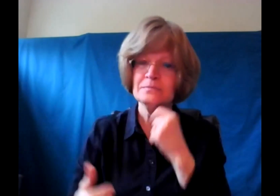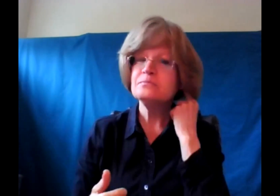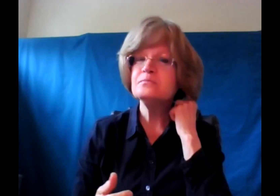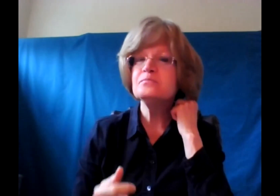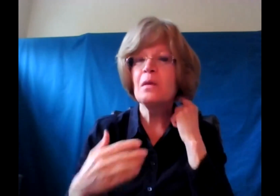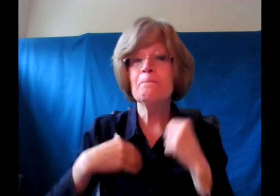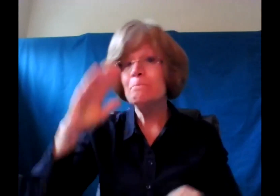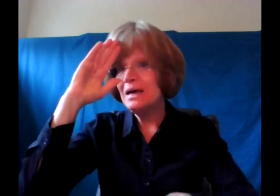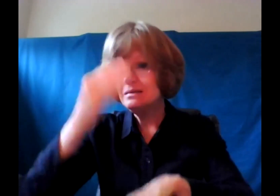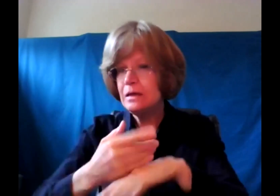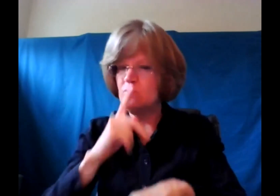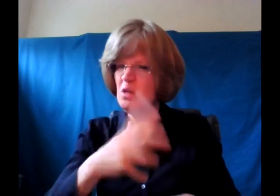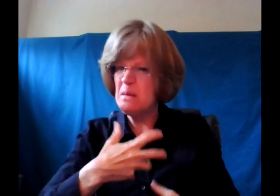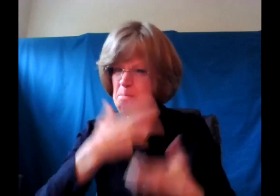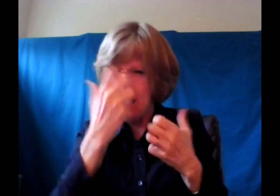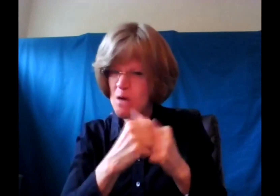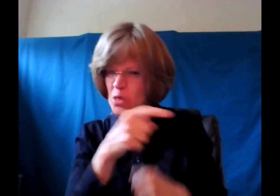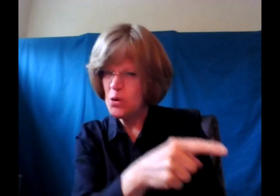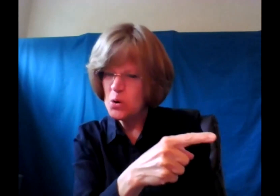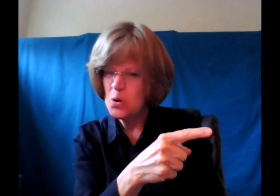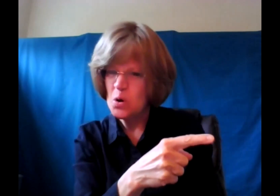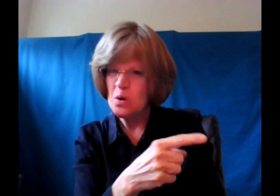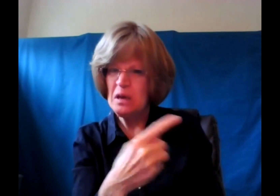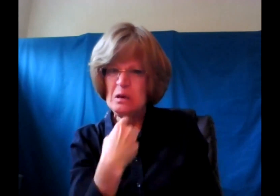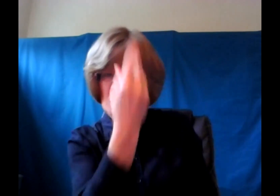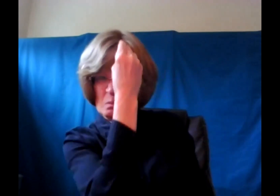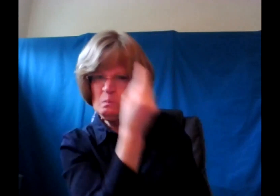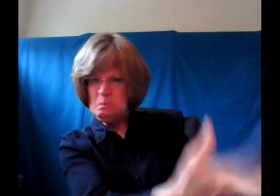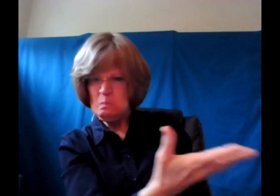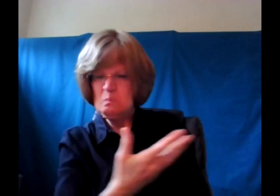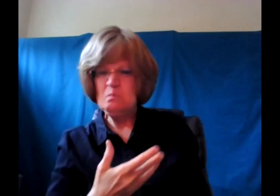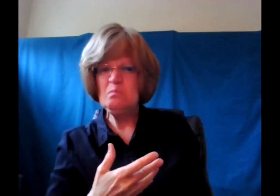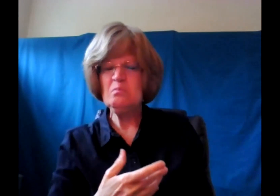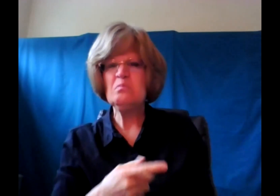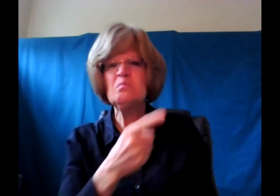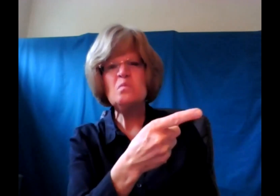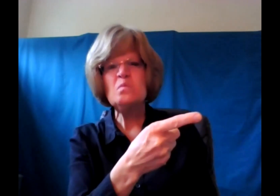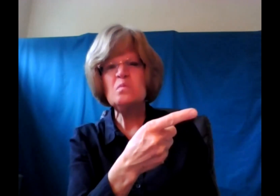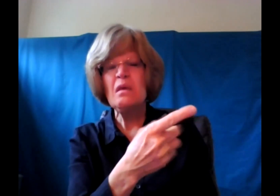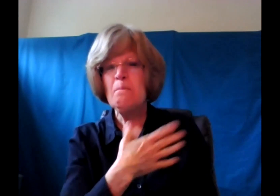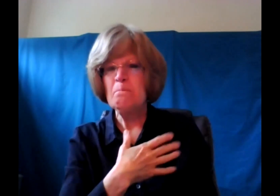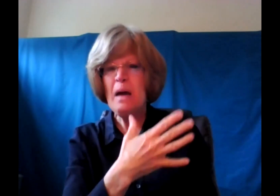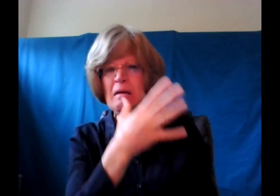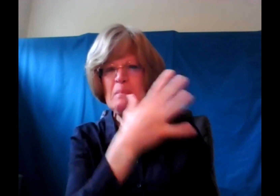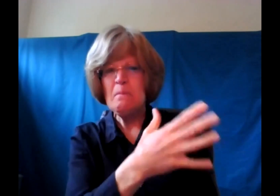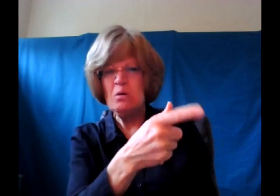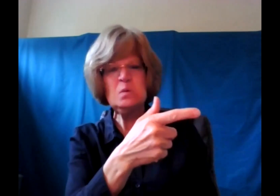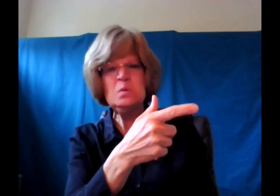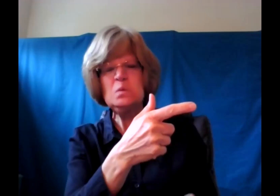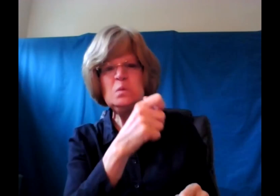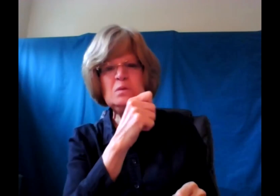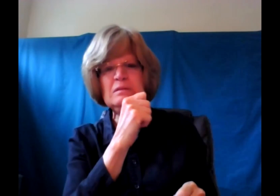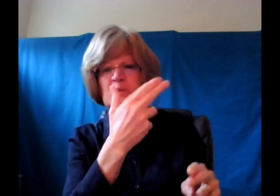And when my son really got mad with her, this is what he would say. Don't call my Nana,